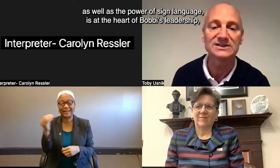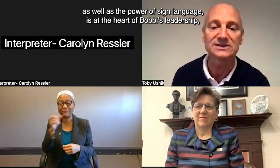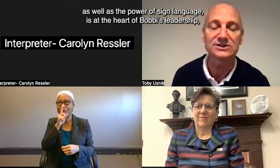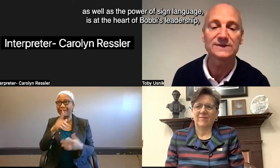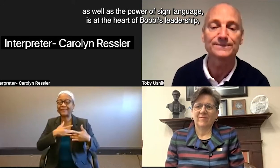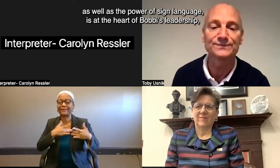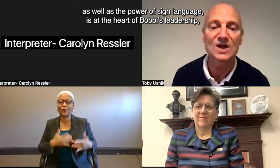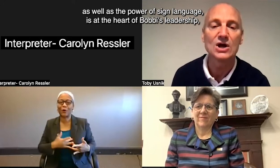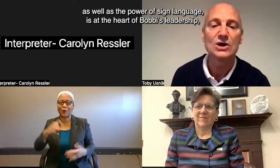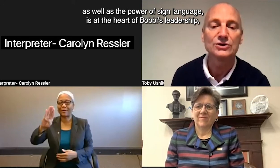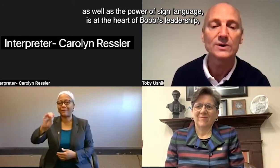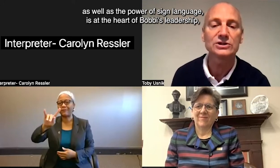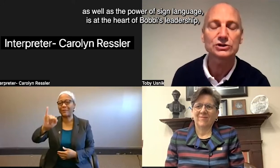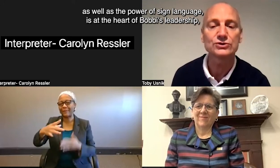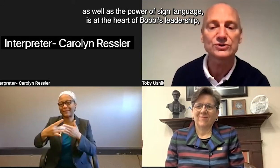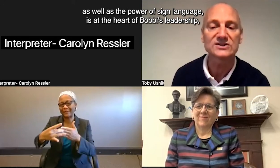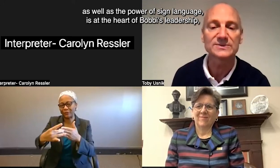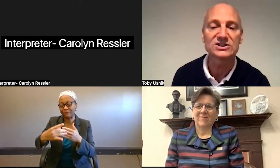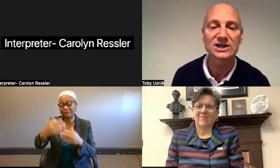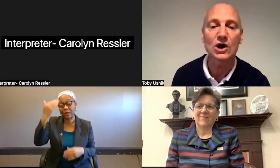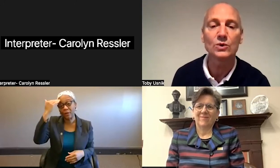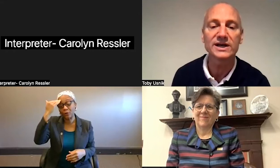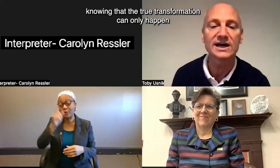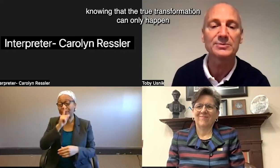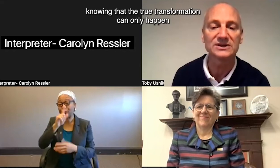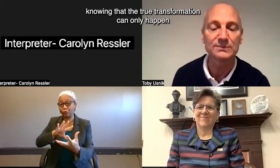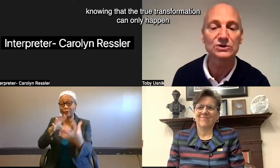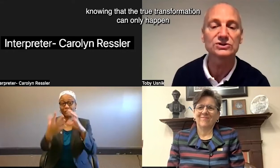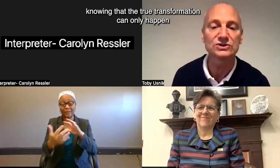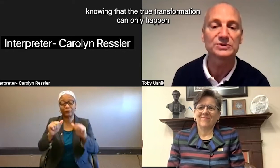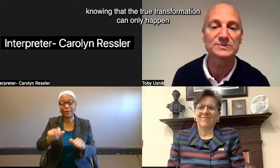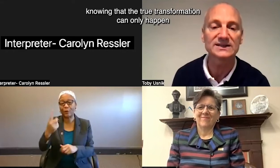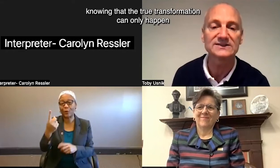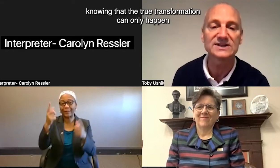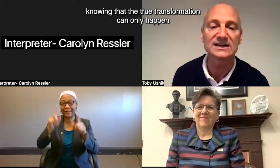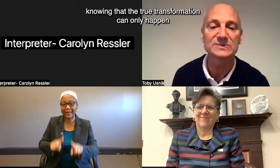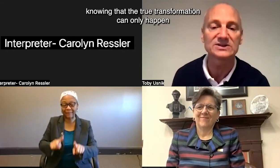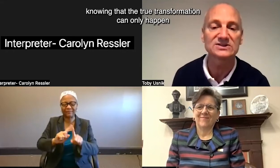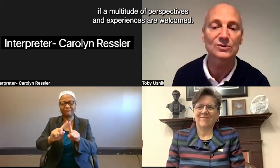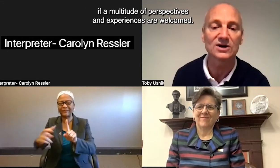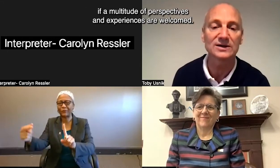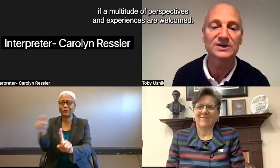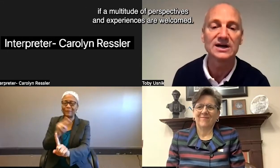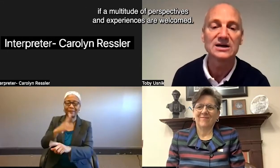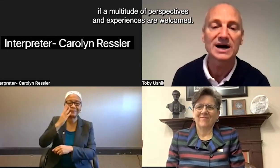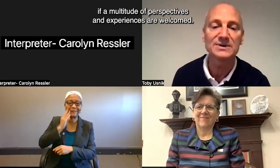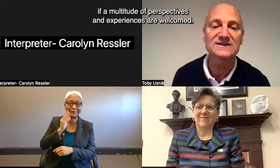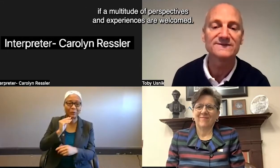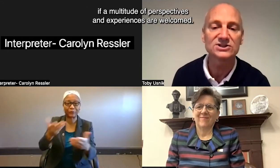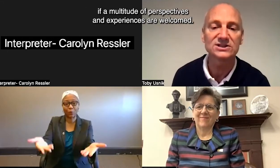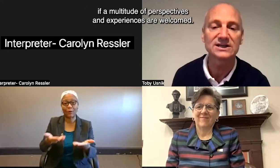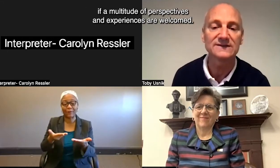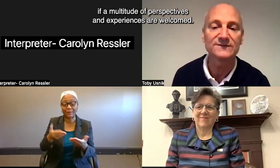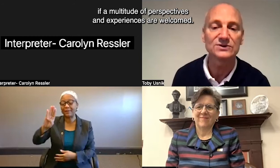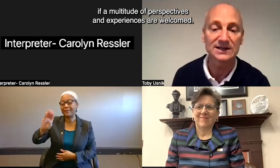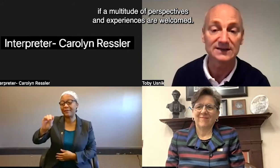of Bobby's leadership. Knowing that the true transformation can only happen if a multitude of perspectives and experiences are welcomed, Bobby is